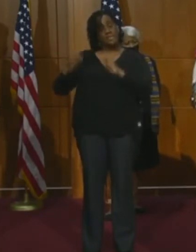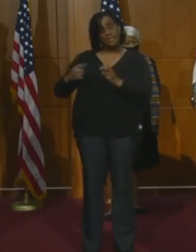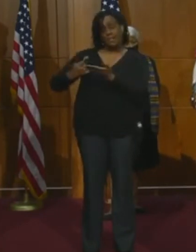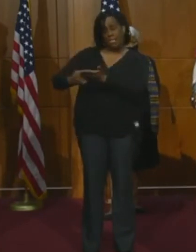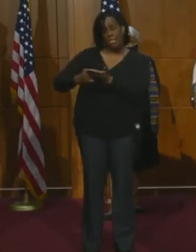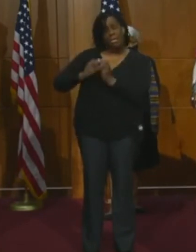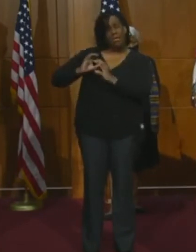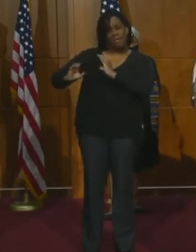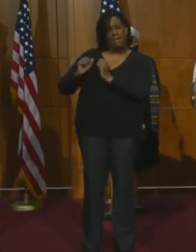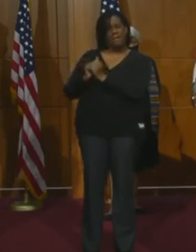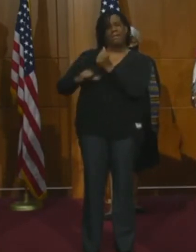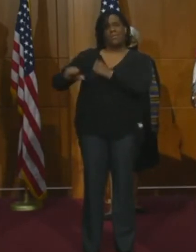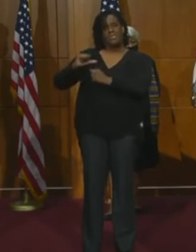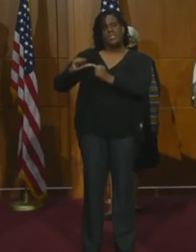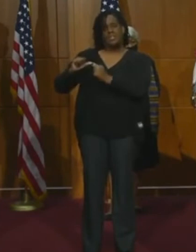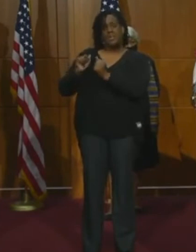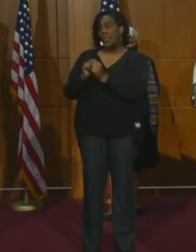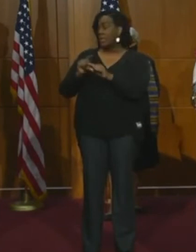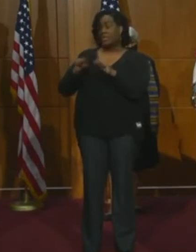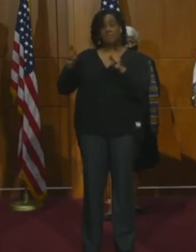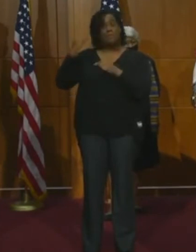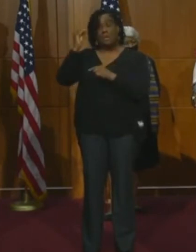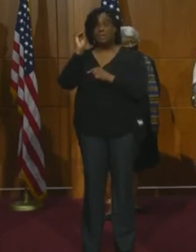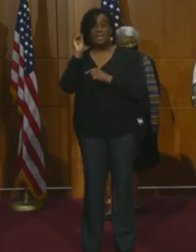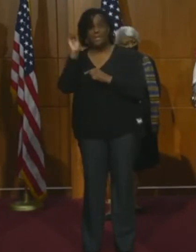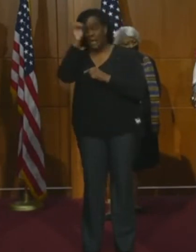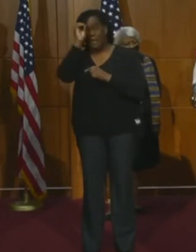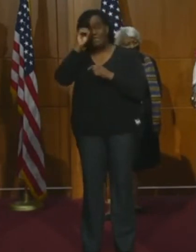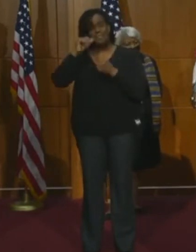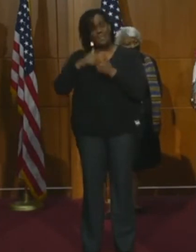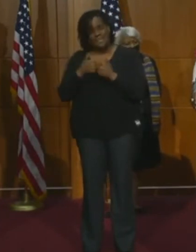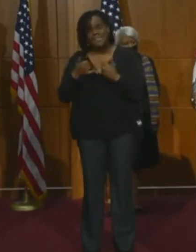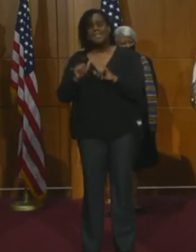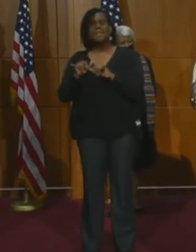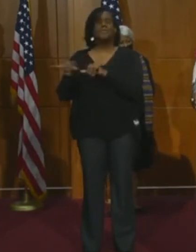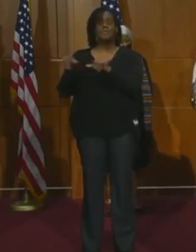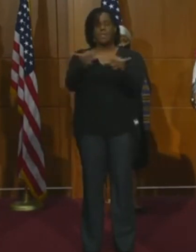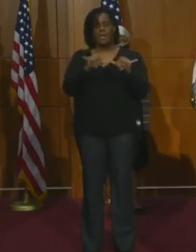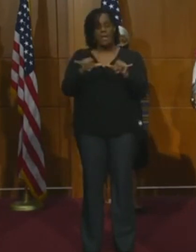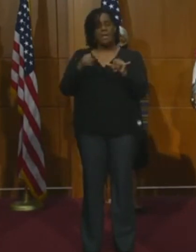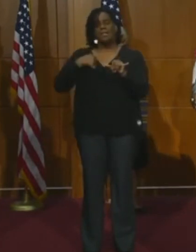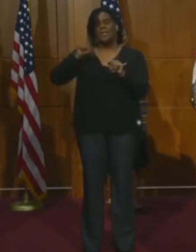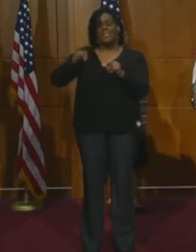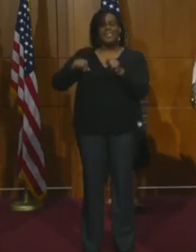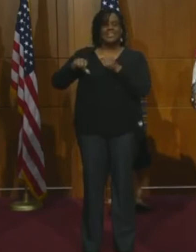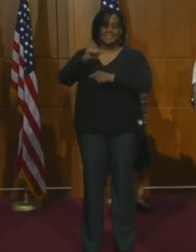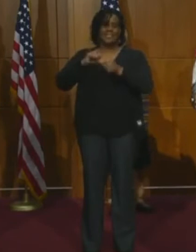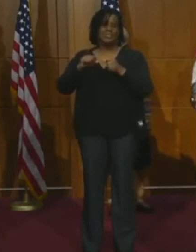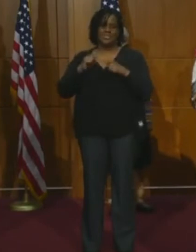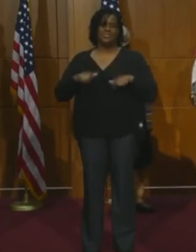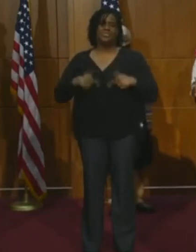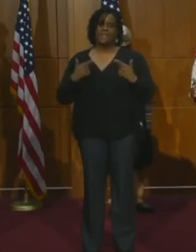of communication with differing opinions and come to the common ground that we need one another to